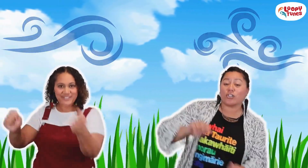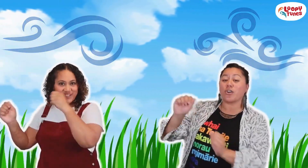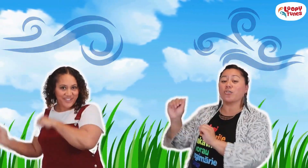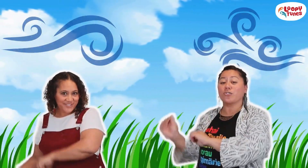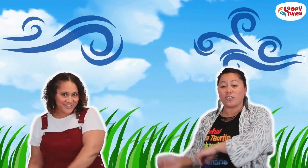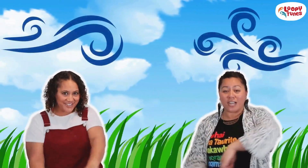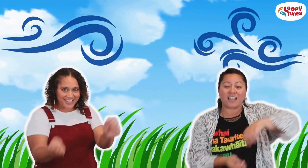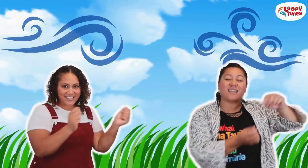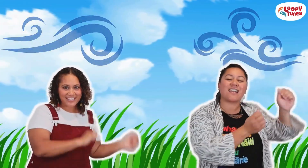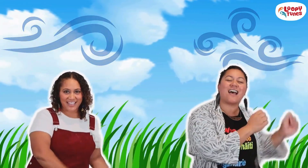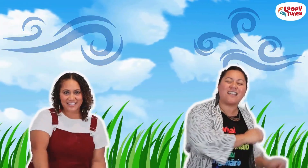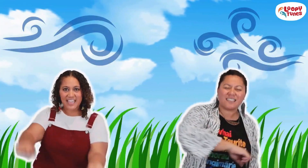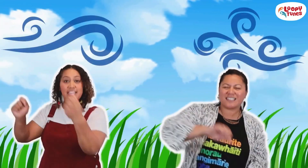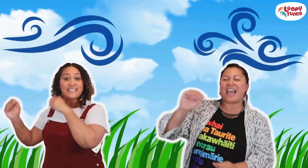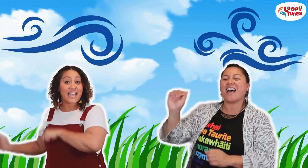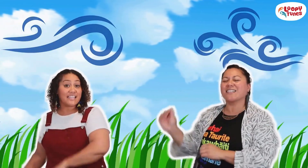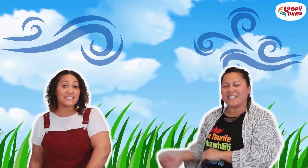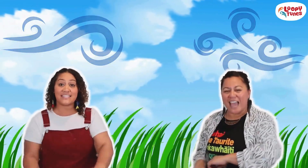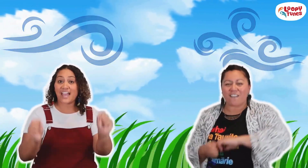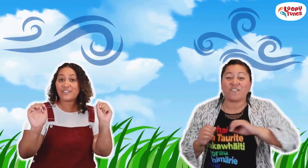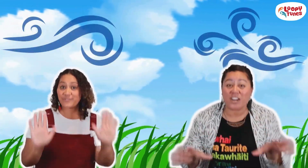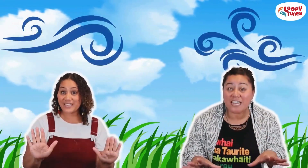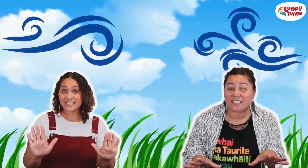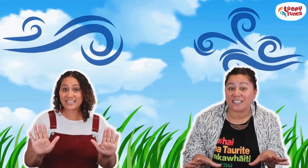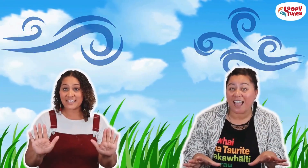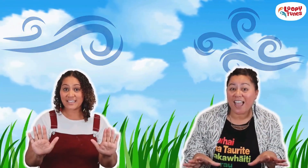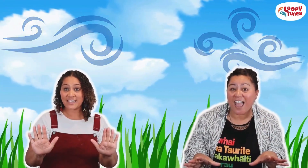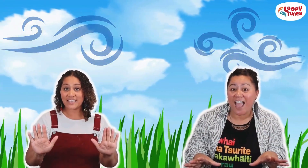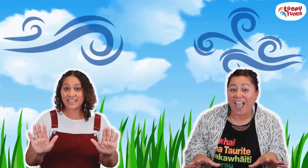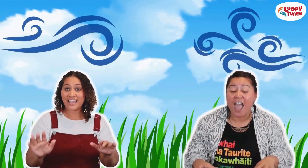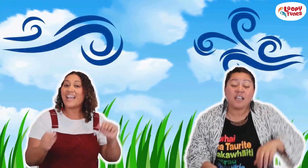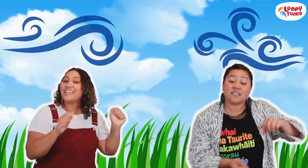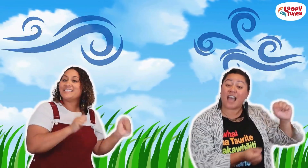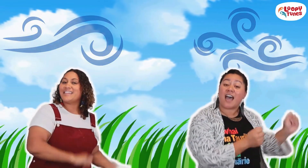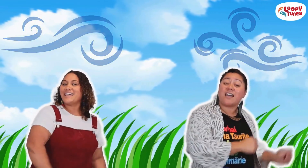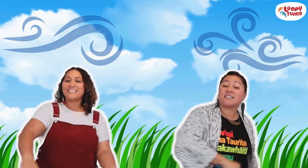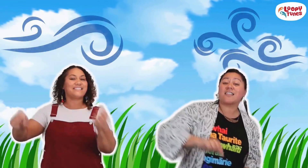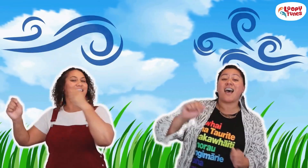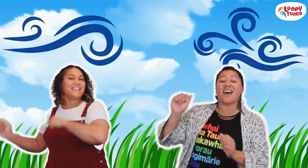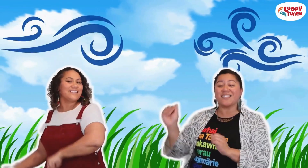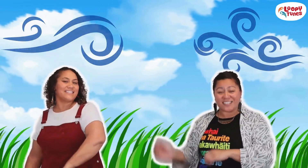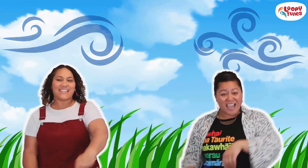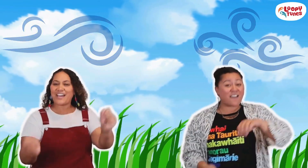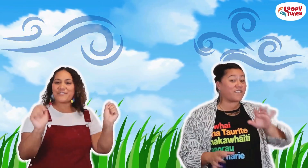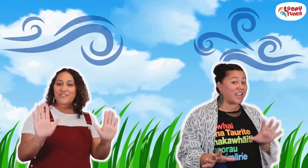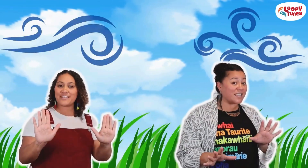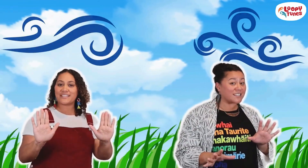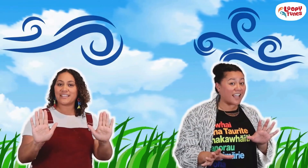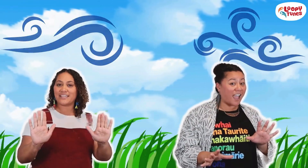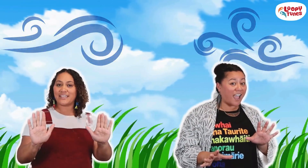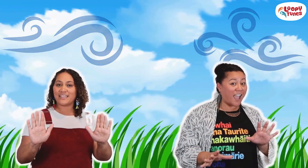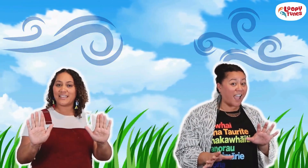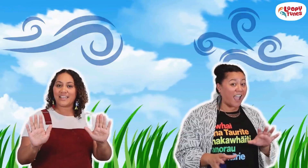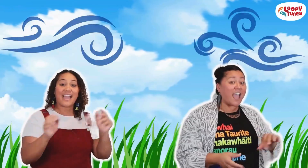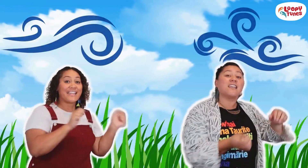to the Ururangi Dance. Dance, now freeze. Dance, dance, now